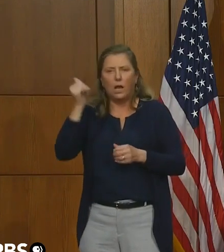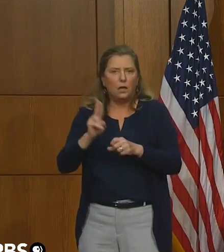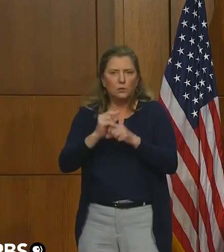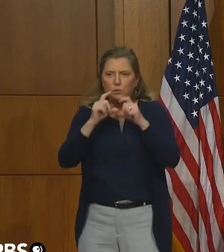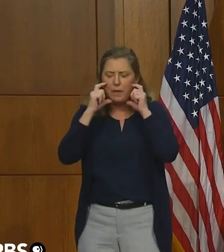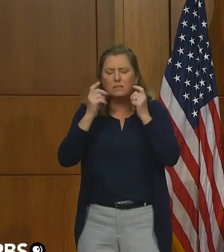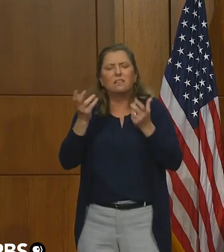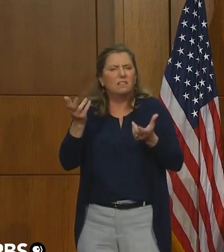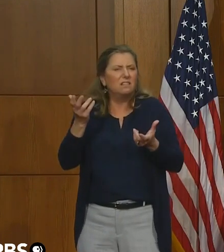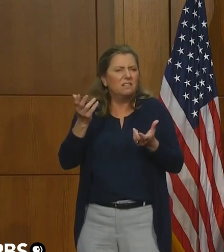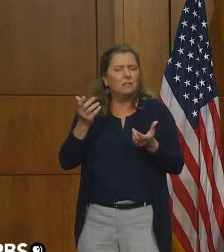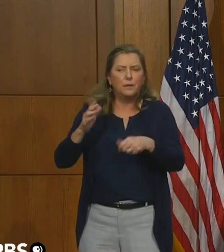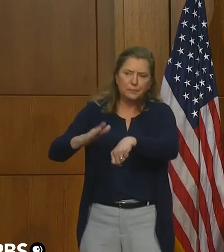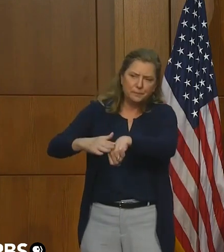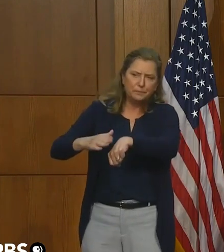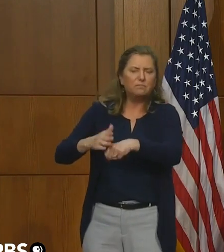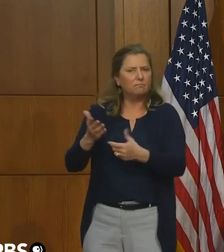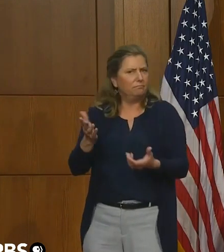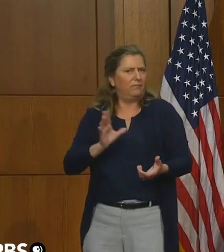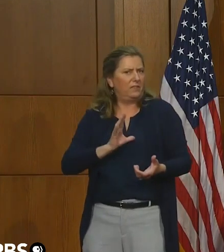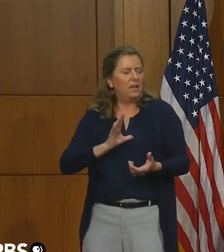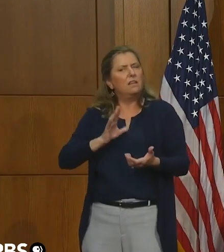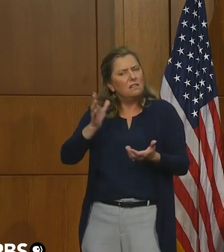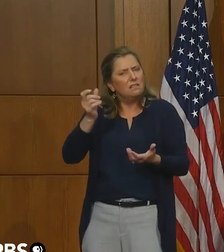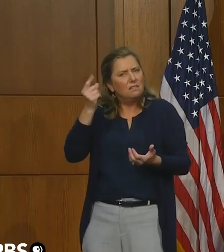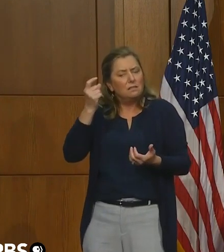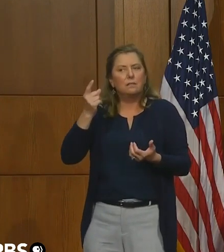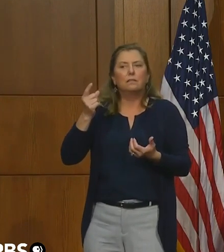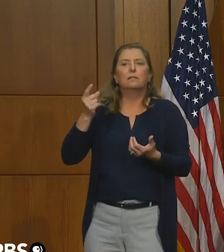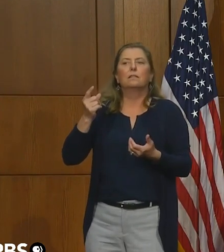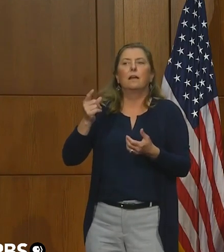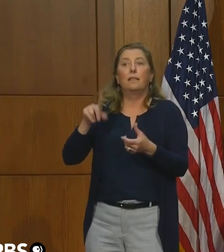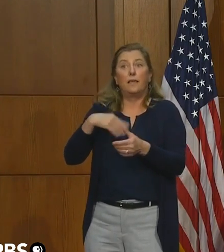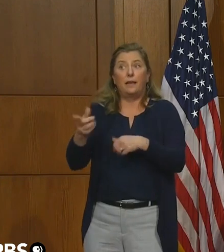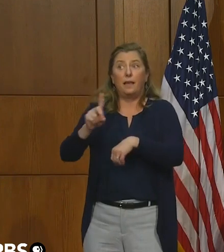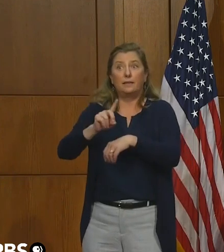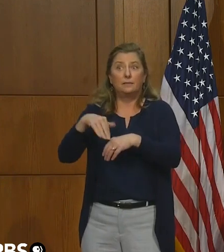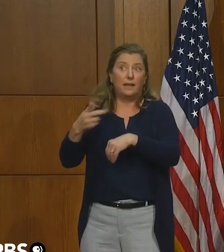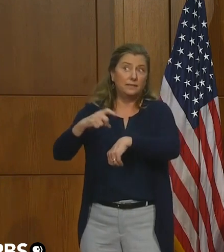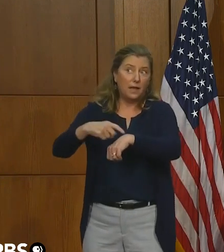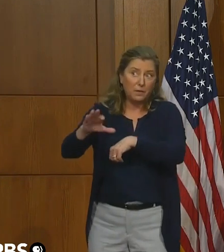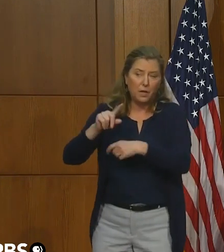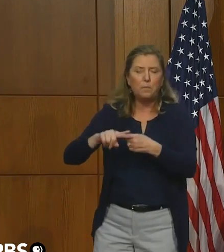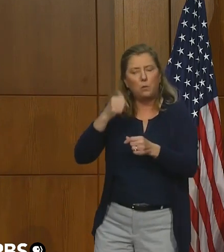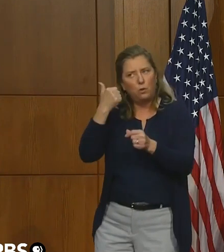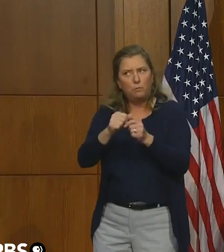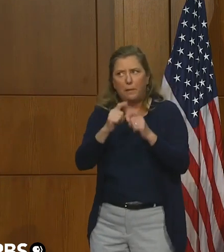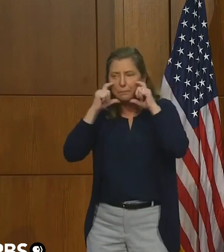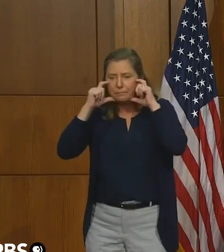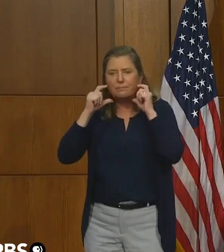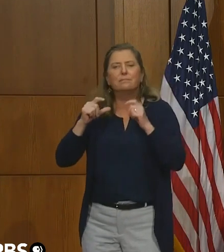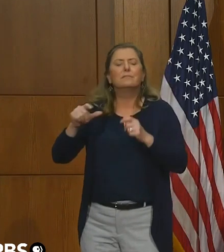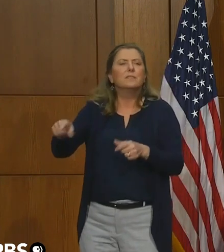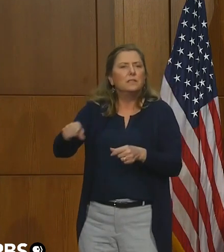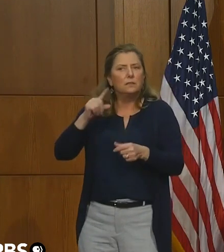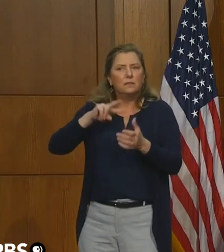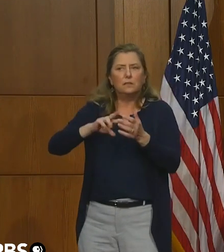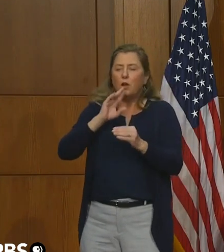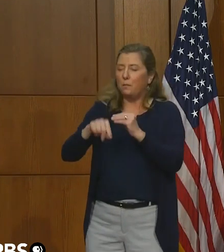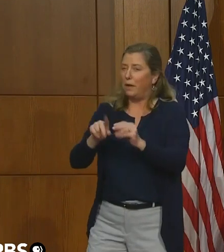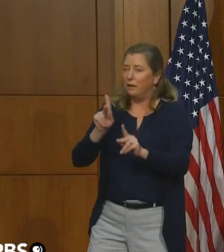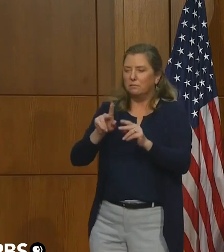mask, you obviously have a warning and someone will remember to wear it the next time. This is for businesses that would be grossly